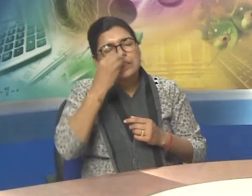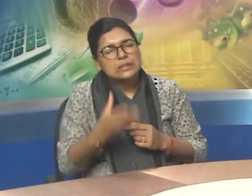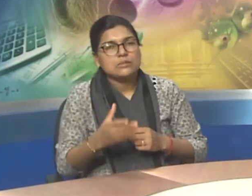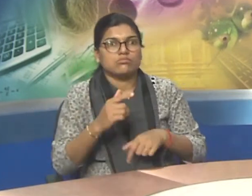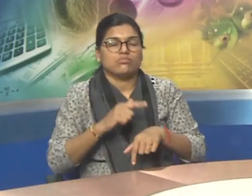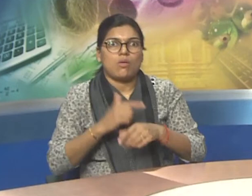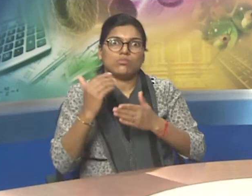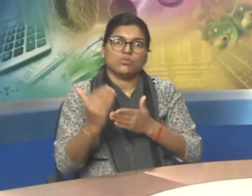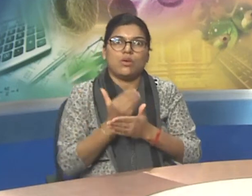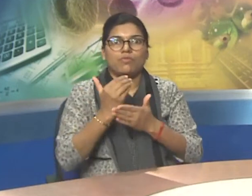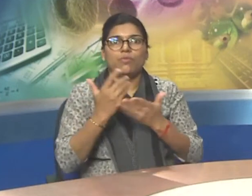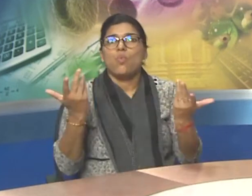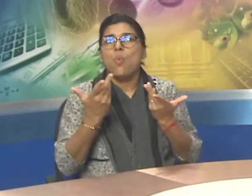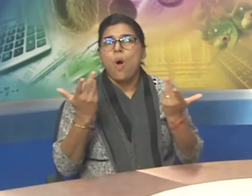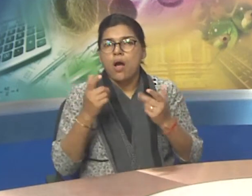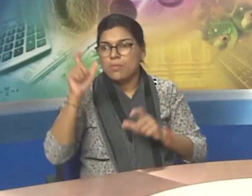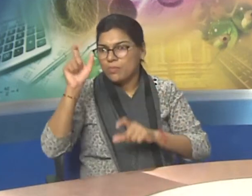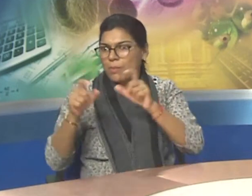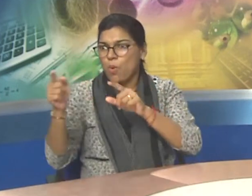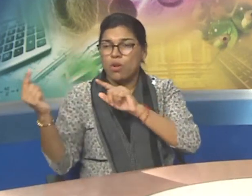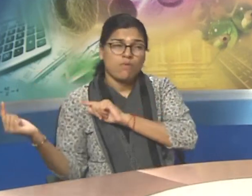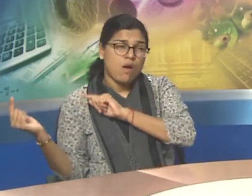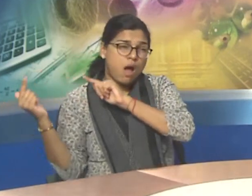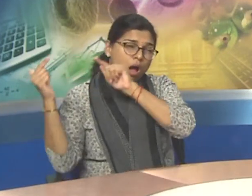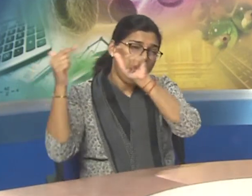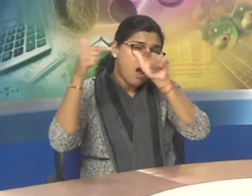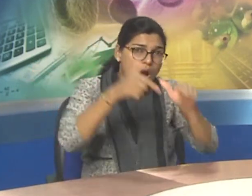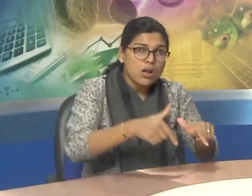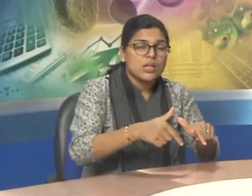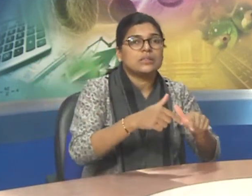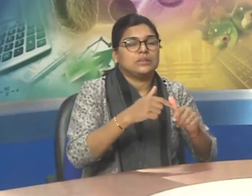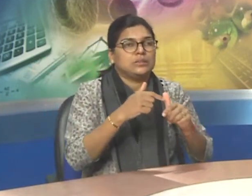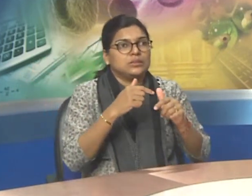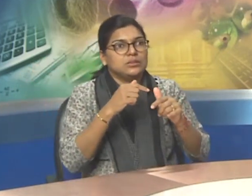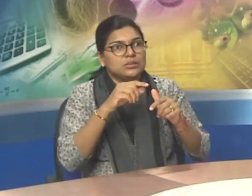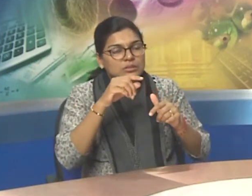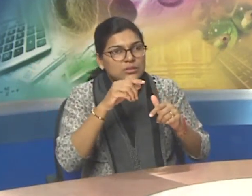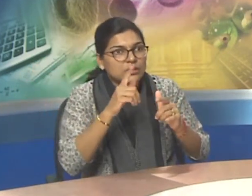important implication is the library location. It explains that the